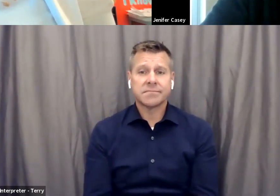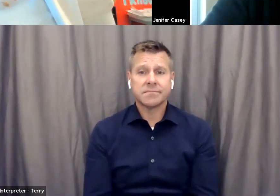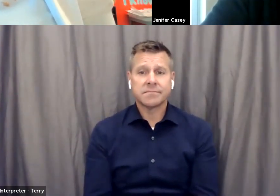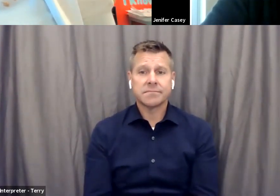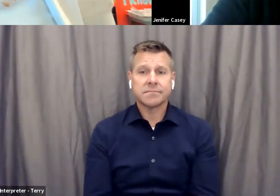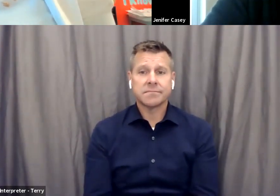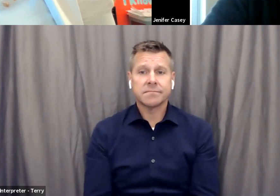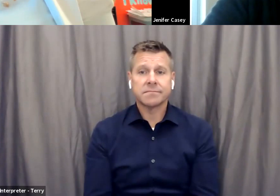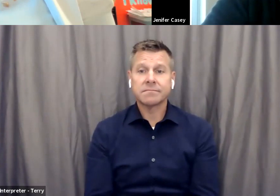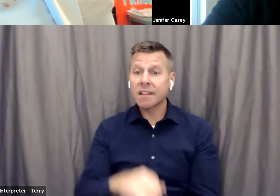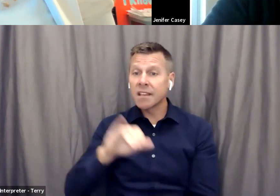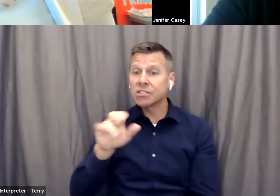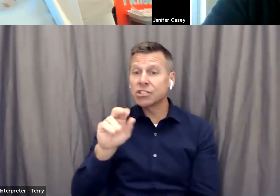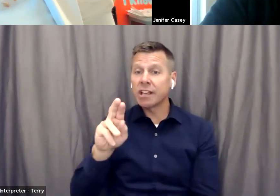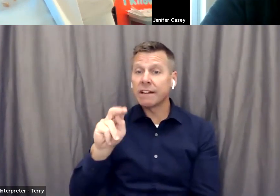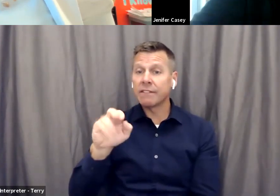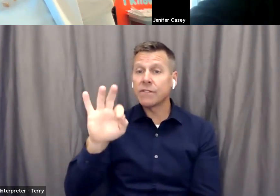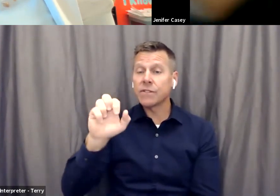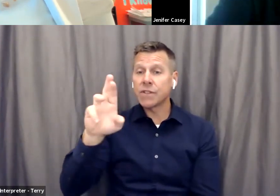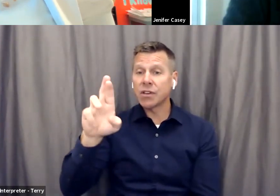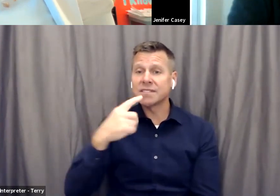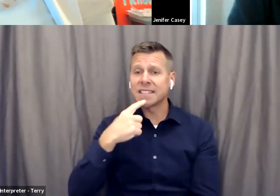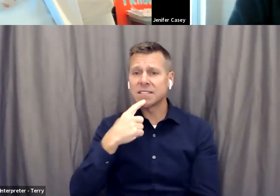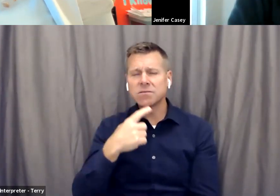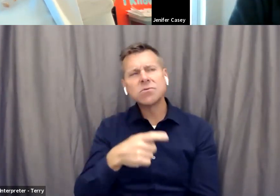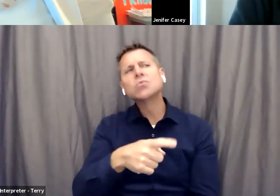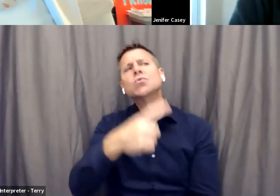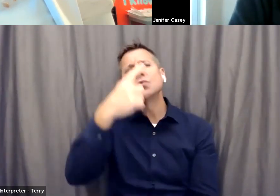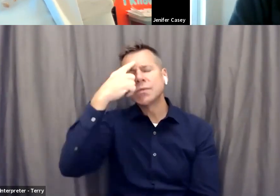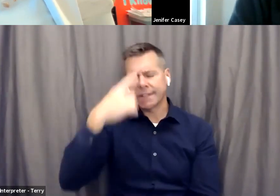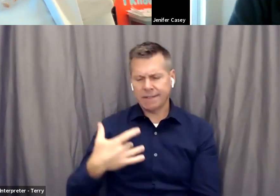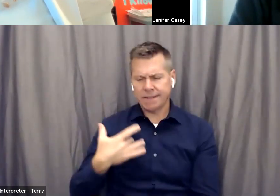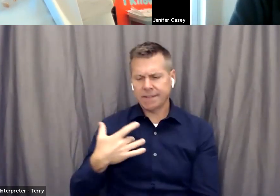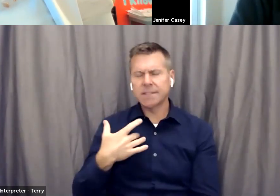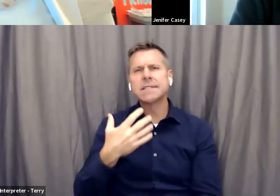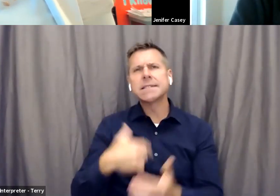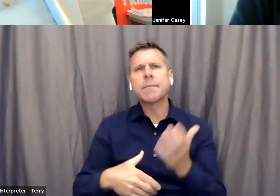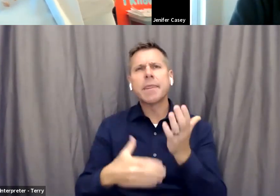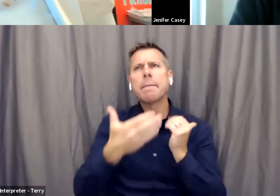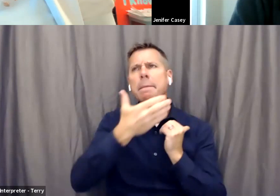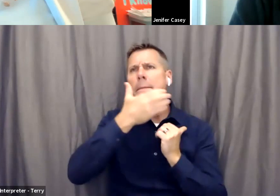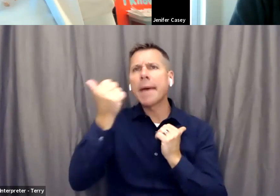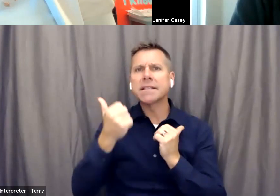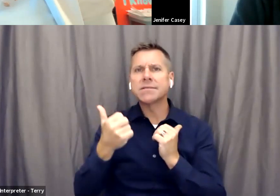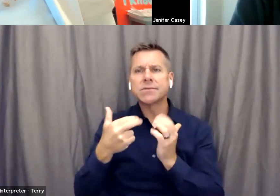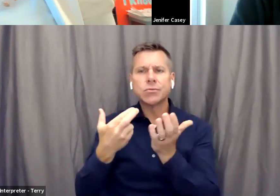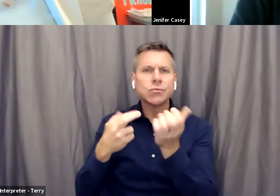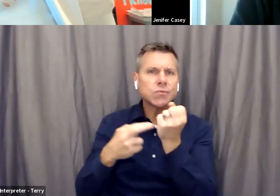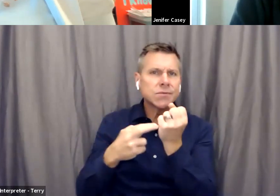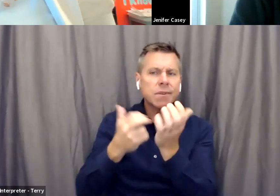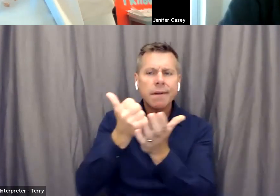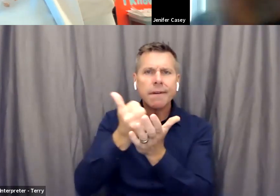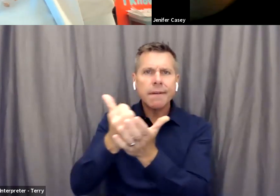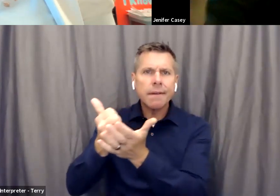I see Jennifer, she says, what do you feel are some of the best resources we should be aware of